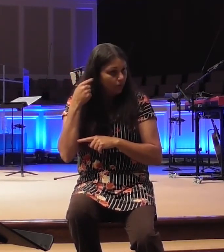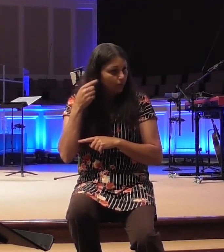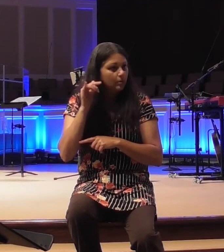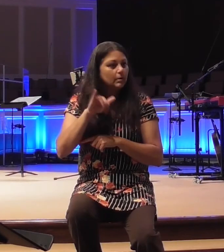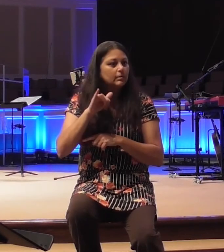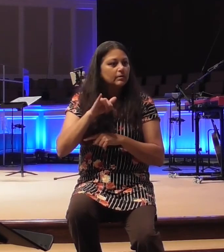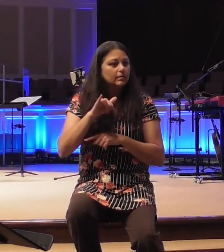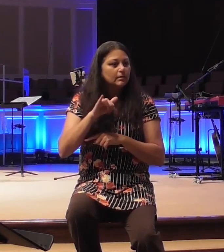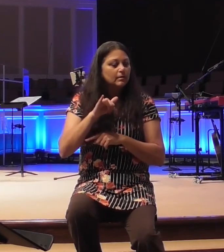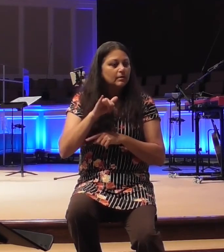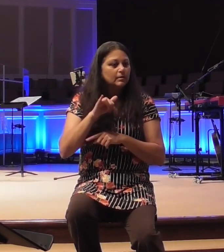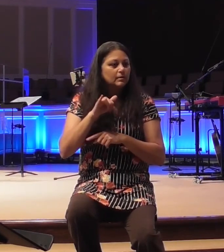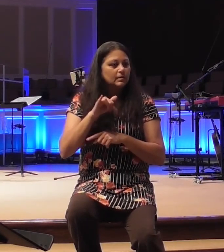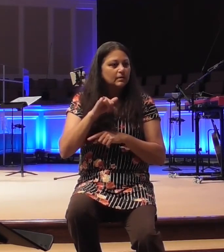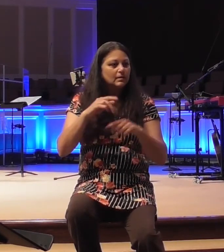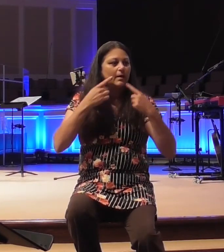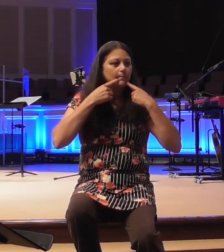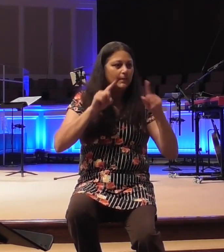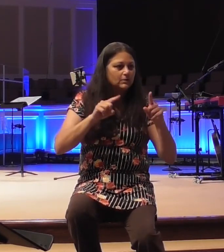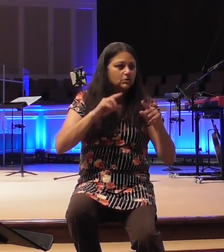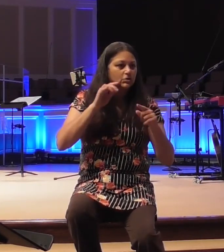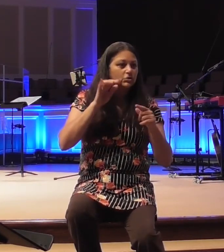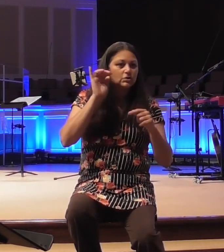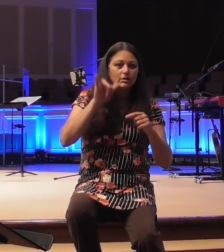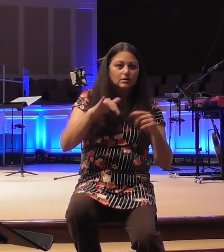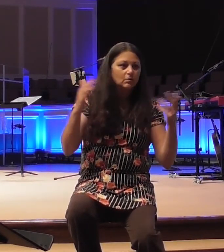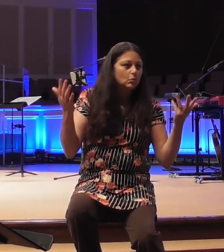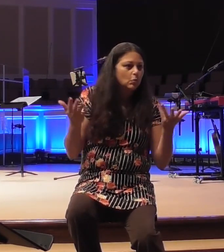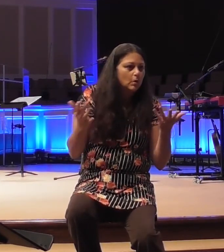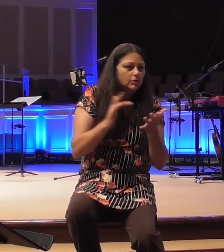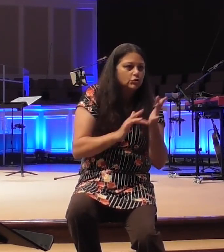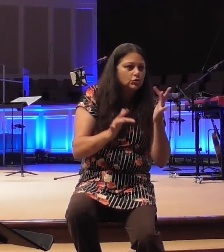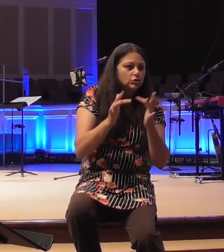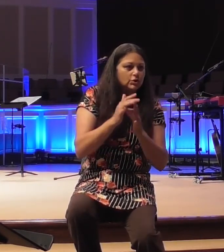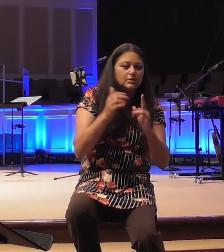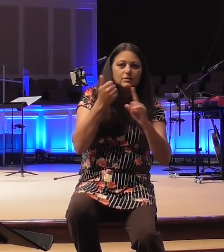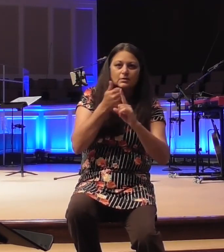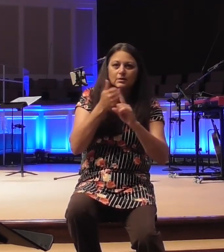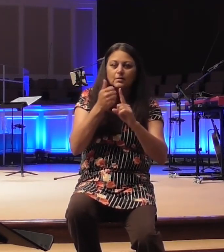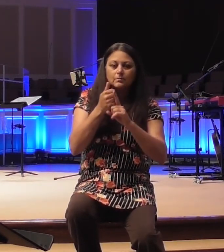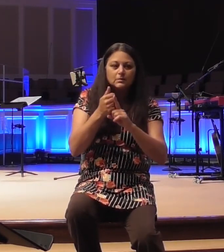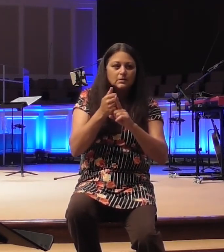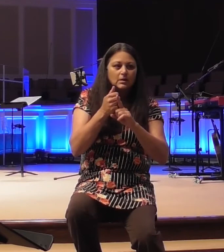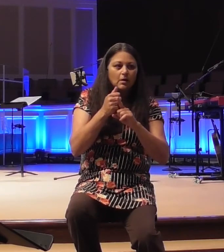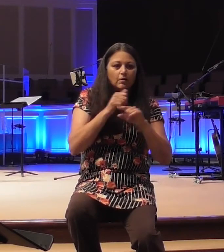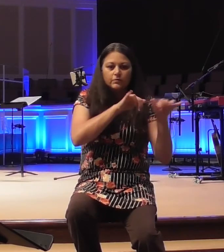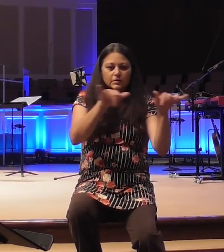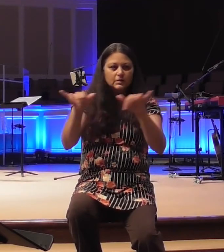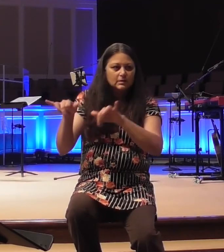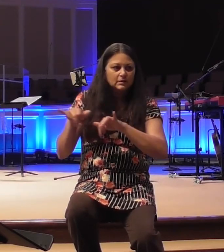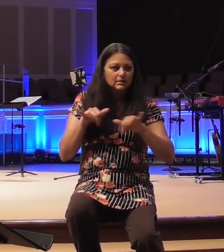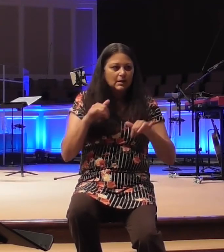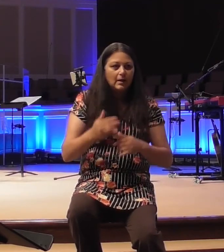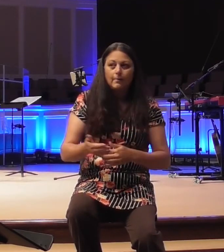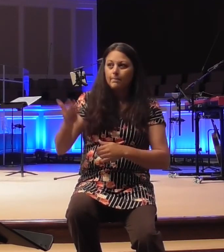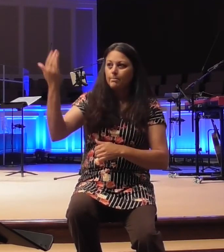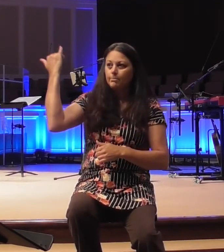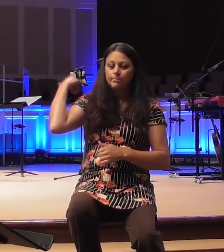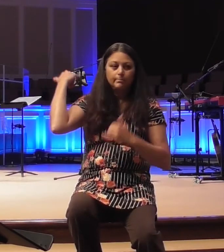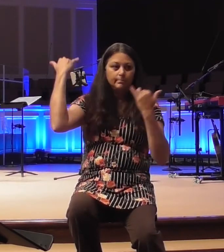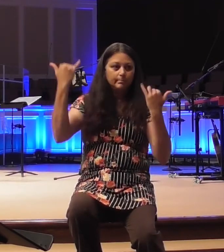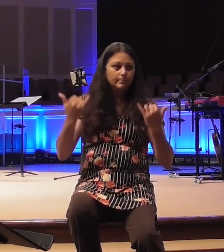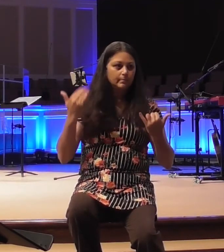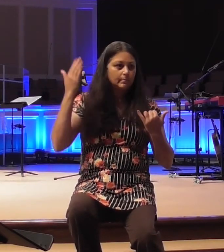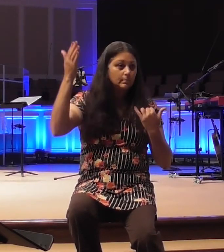yesterday, today, and forever. And he wasn't just working in the past. He's working